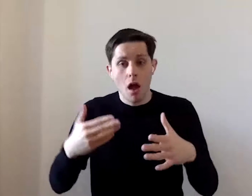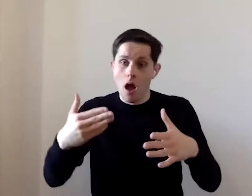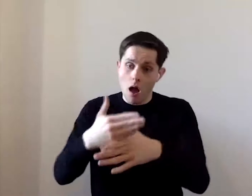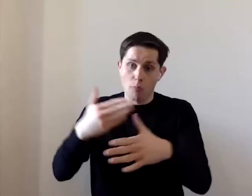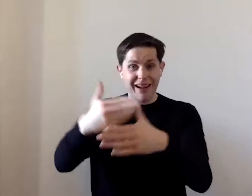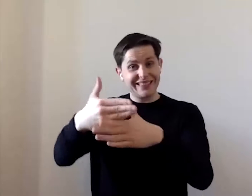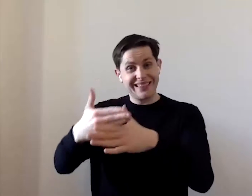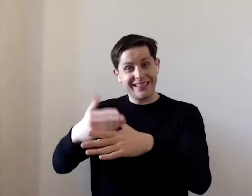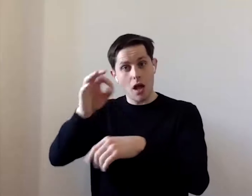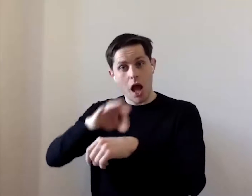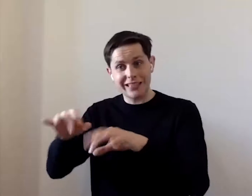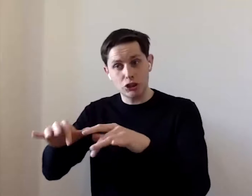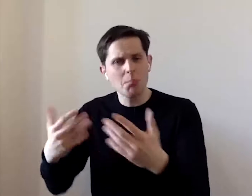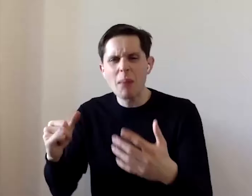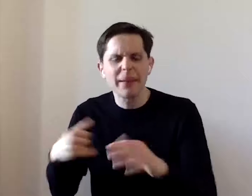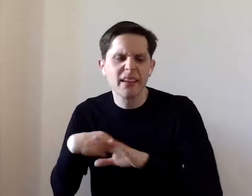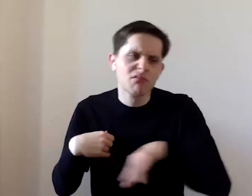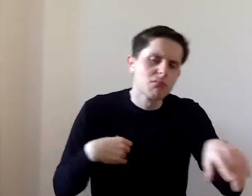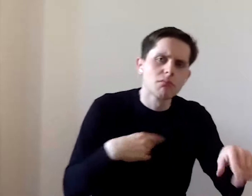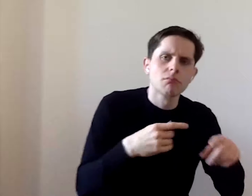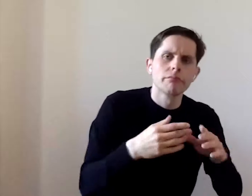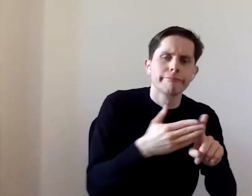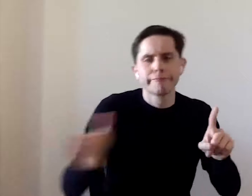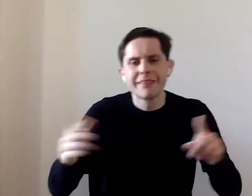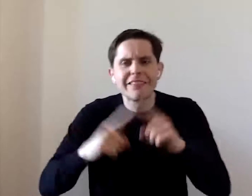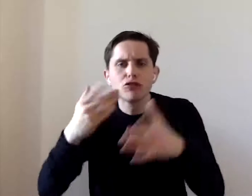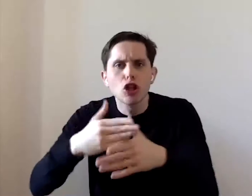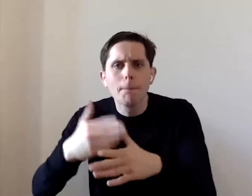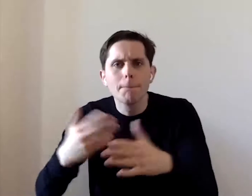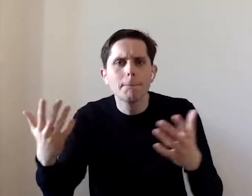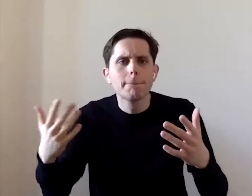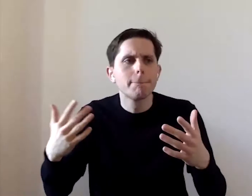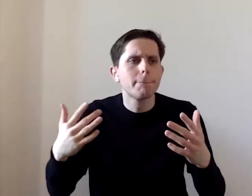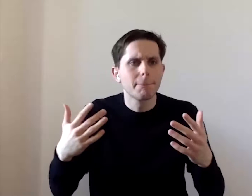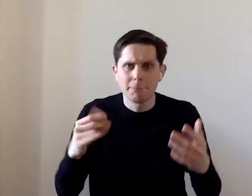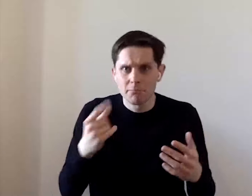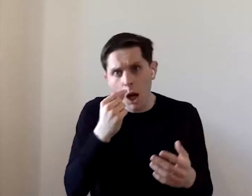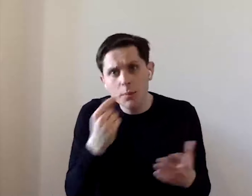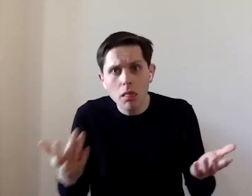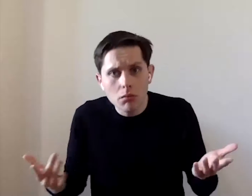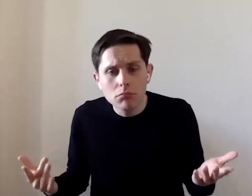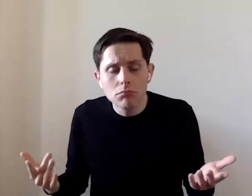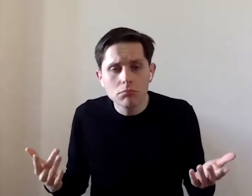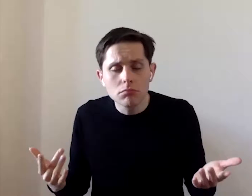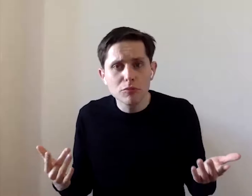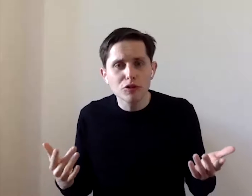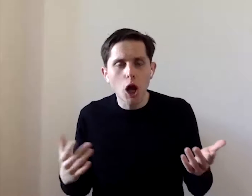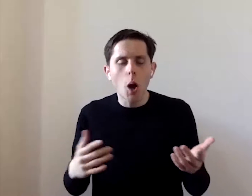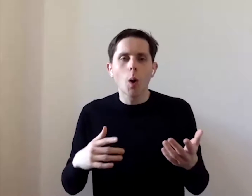because sometimes going into architecture practice just isn't for you. You either want to go into research or even a completely different profession that's related